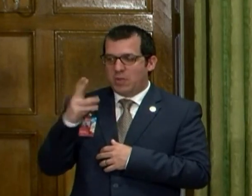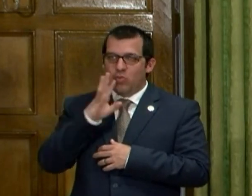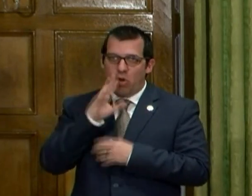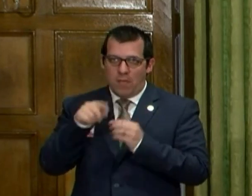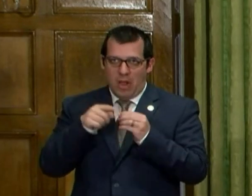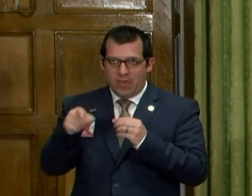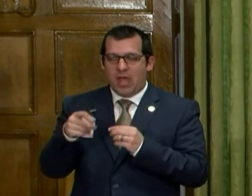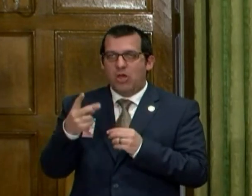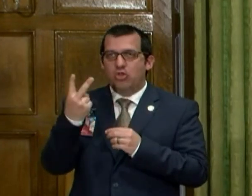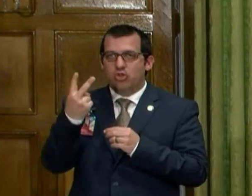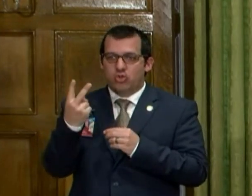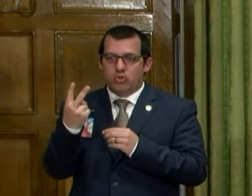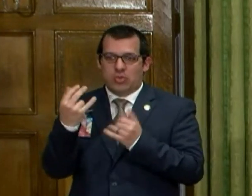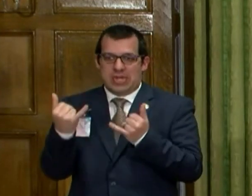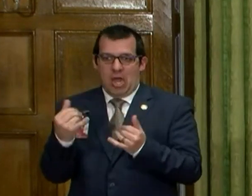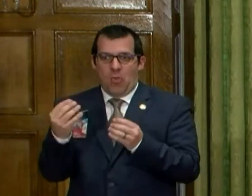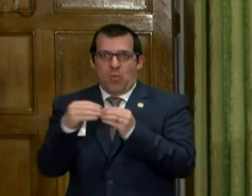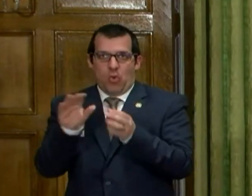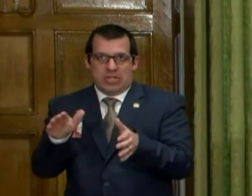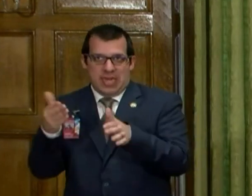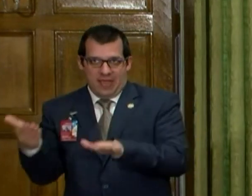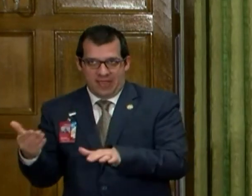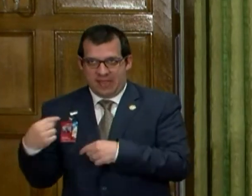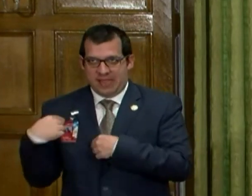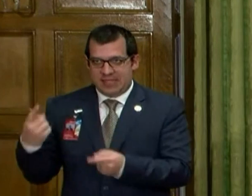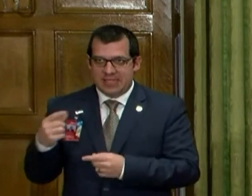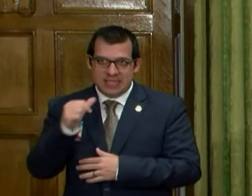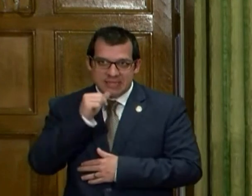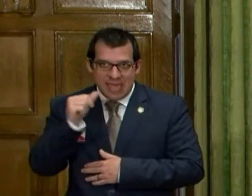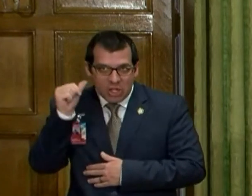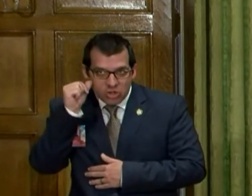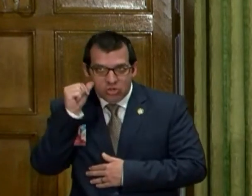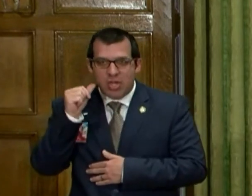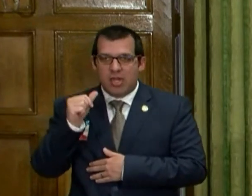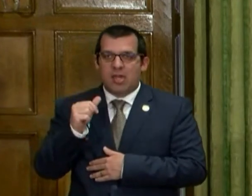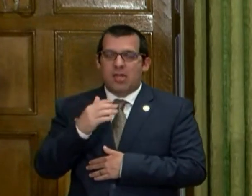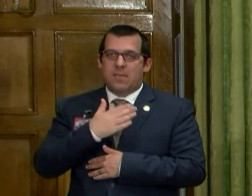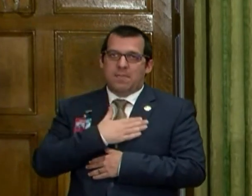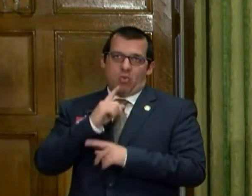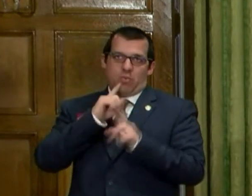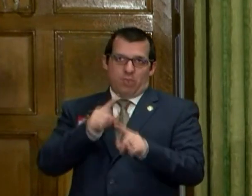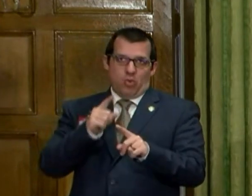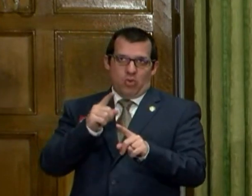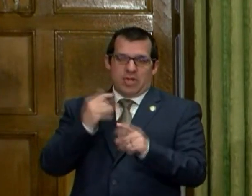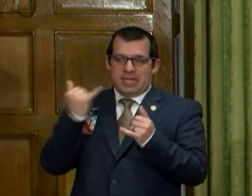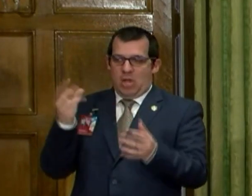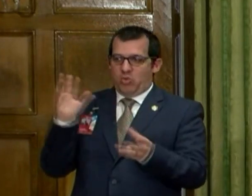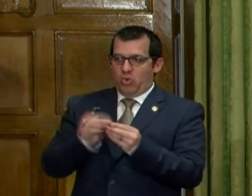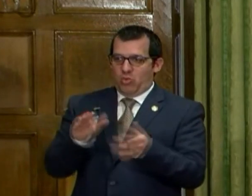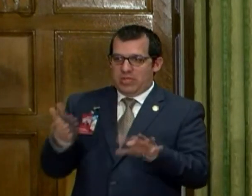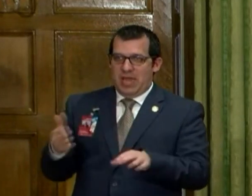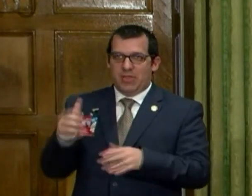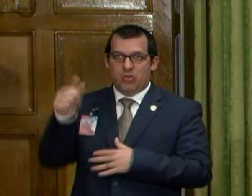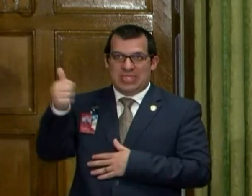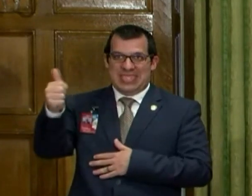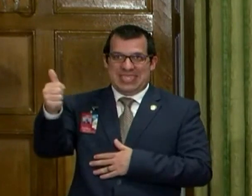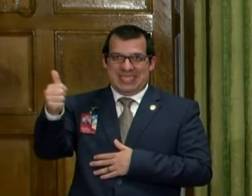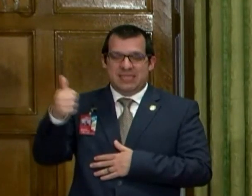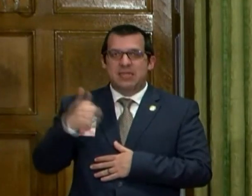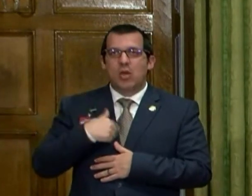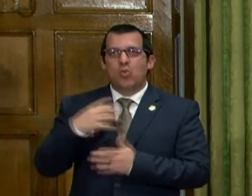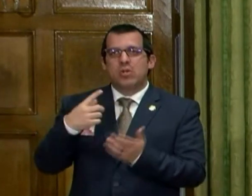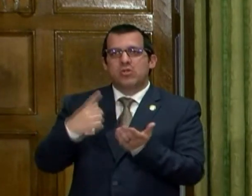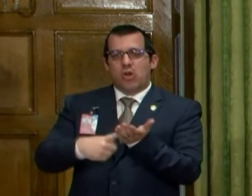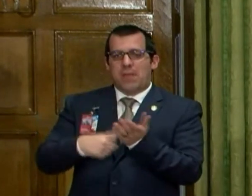2 additional deaths since yesterday in my report, bringing the total deaths to 10. I want to speak